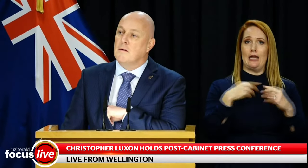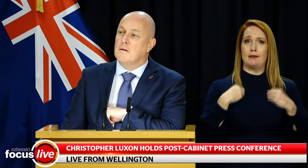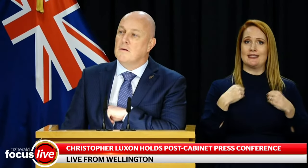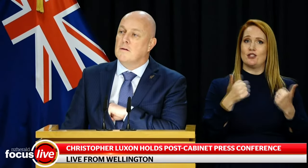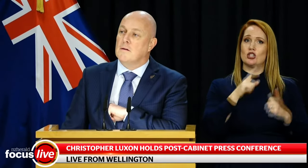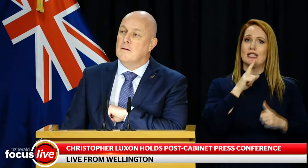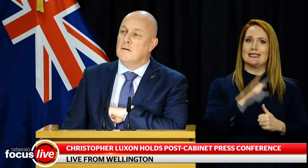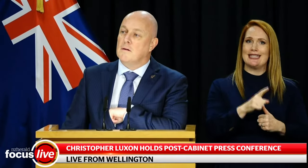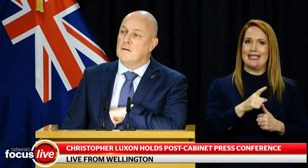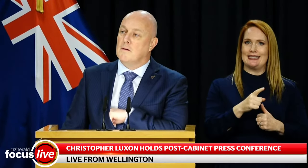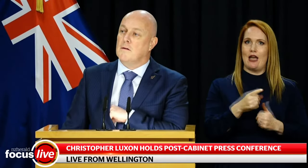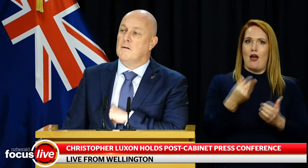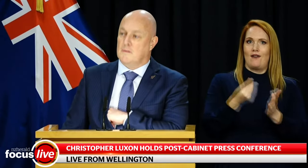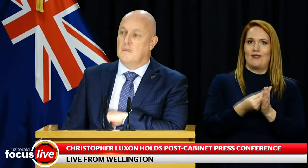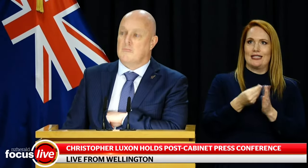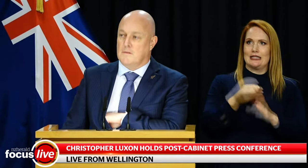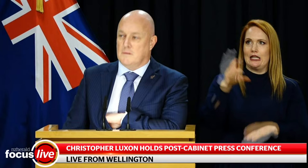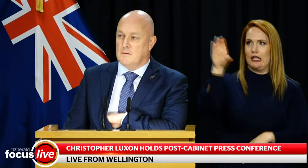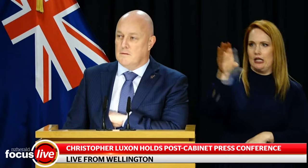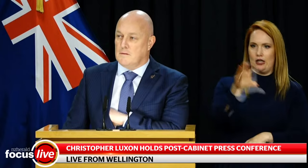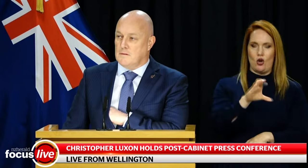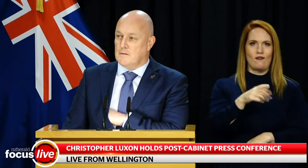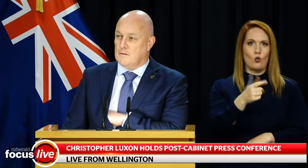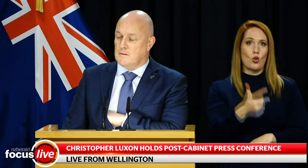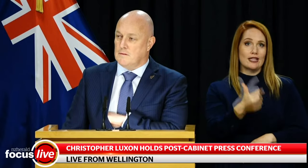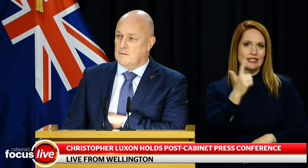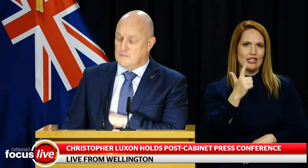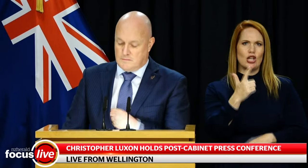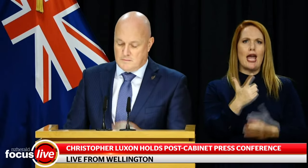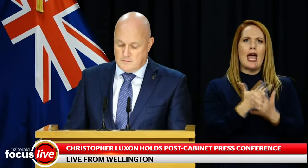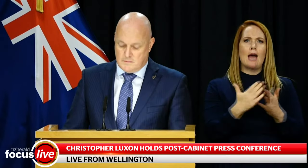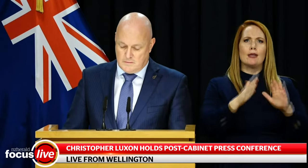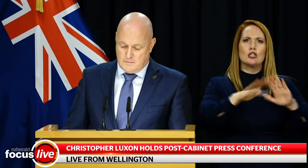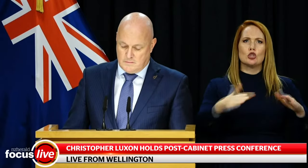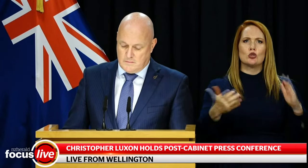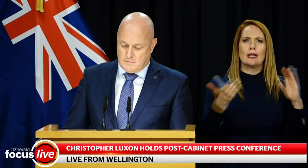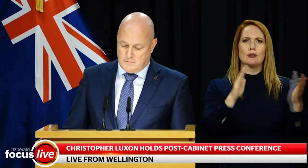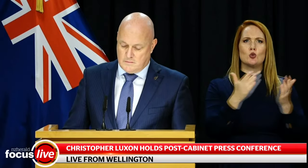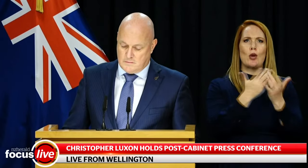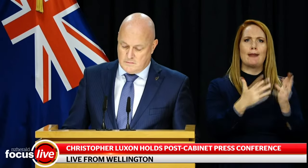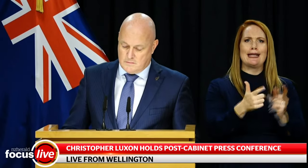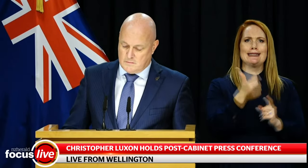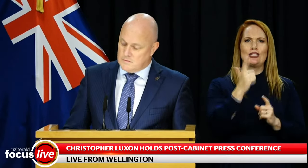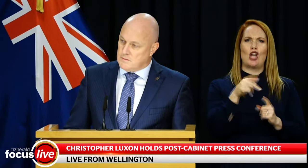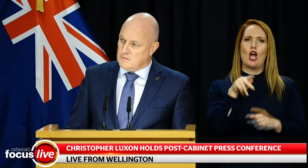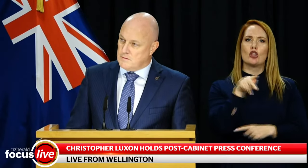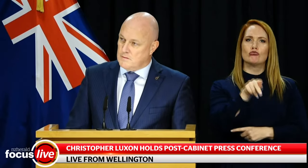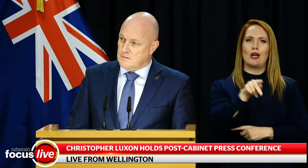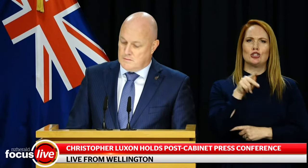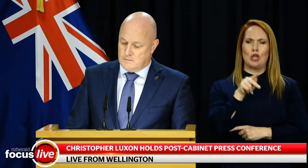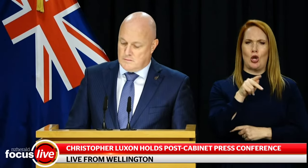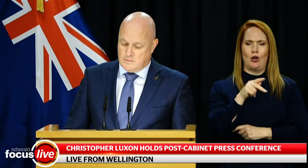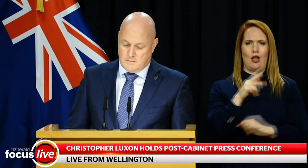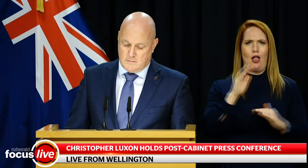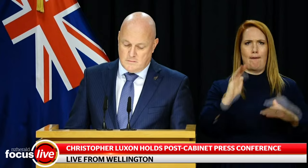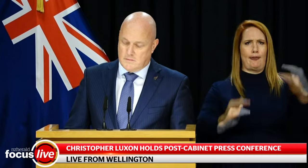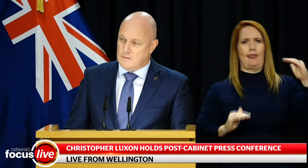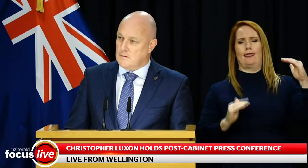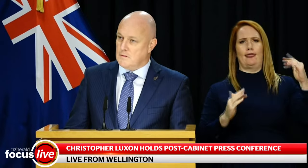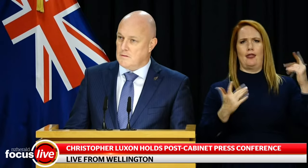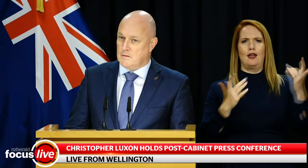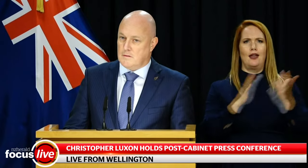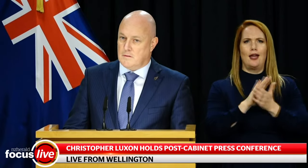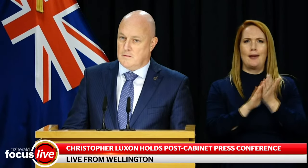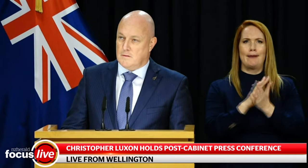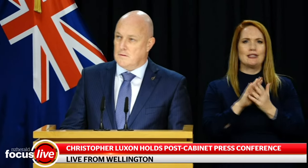the funding that they get for their teacher to or to carer to kid ratio is well out and is threatening their sustainability. There is also